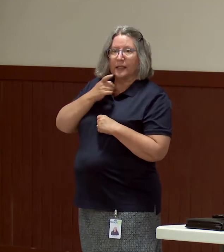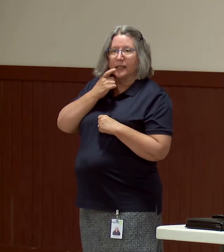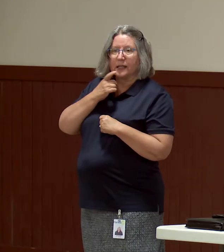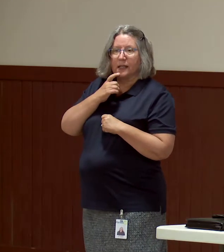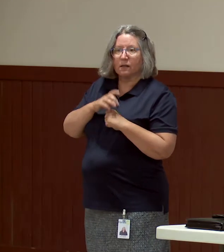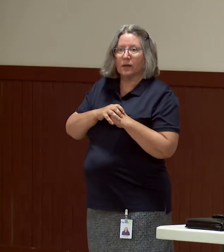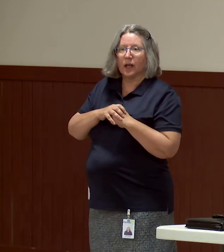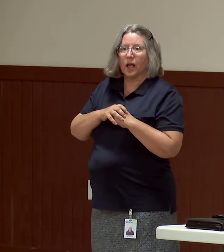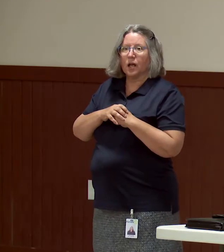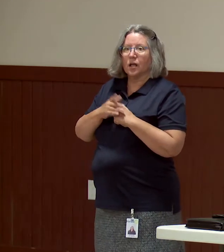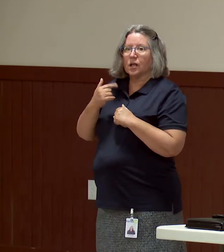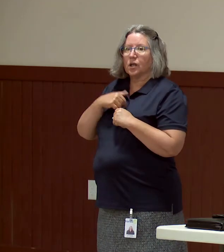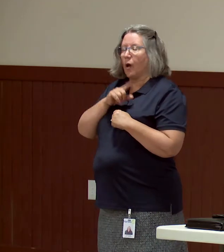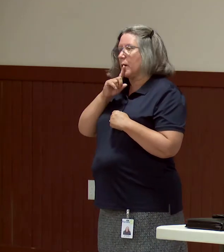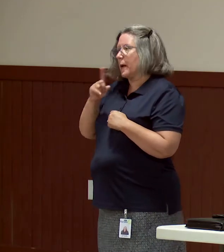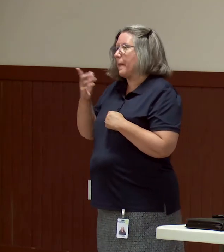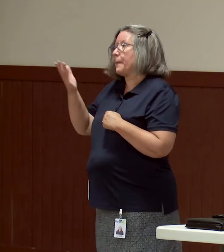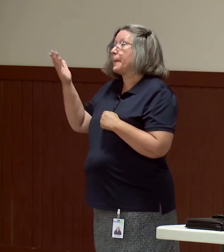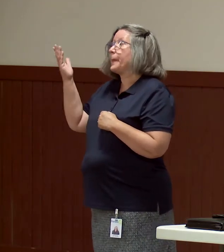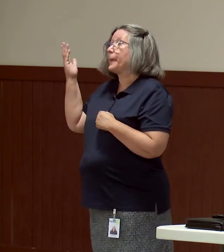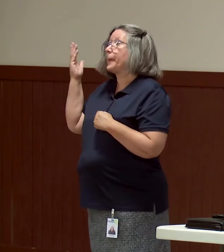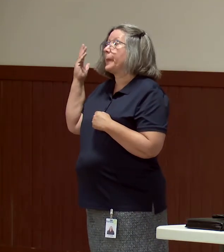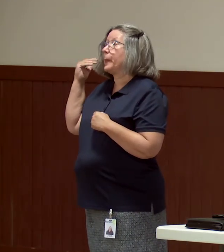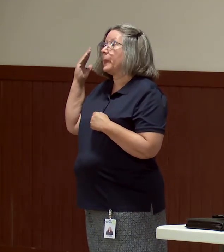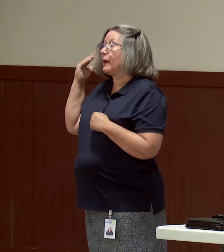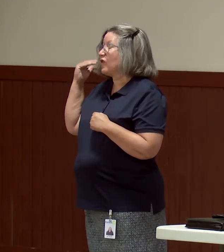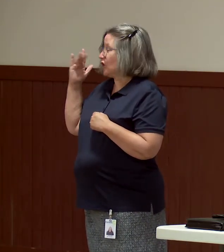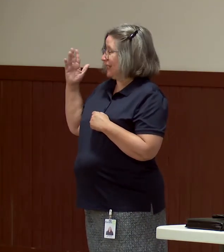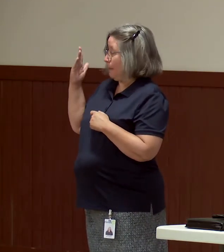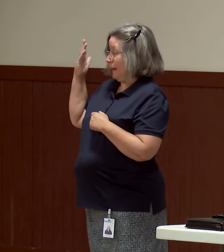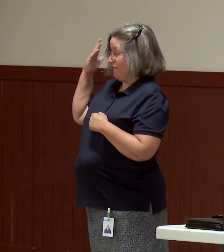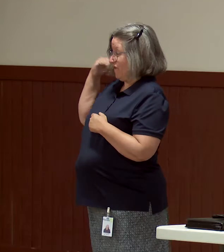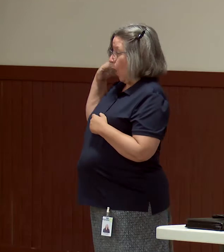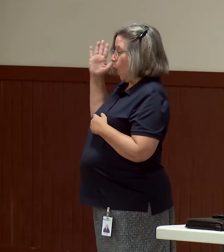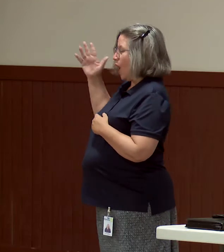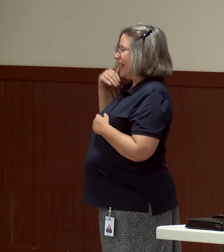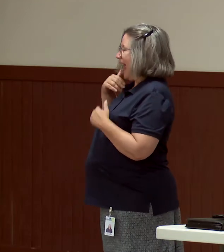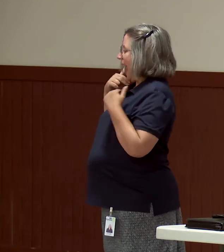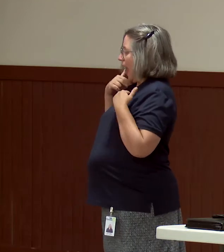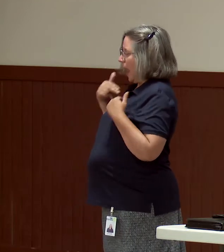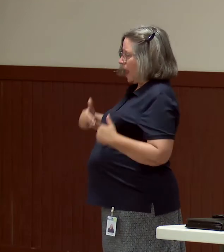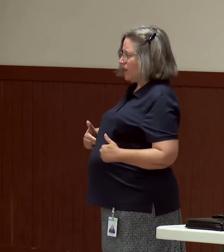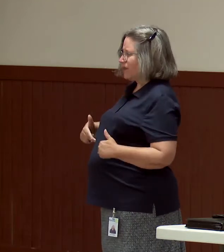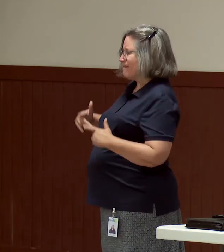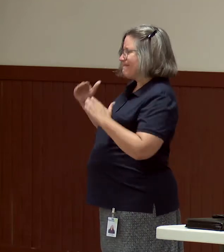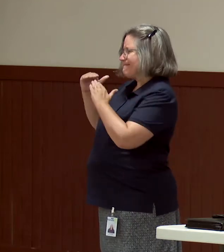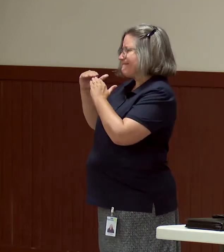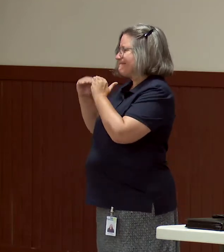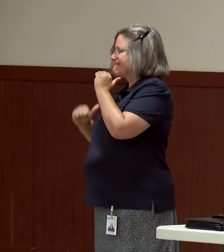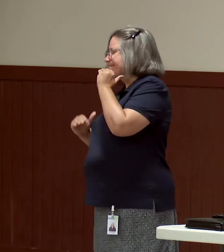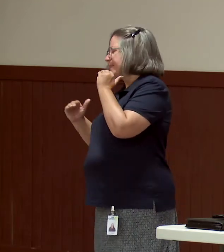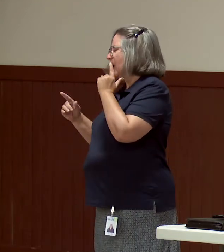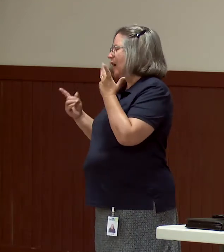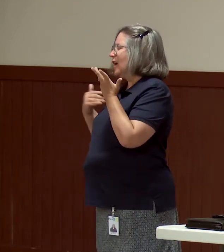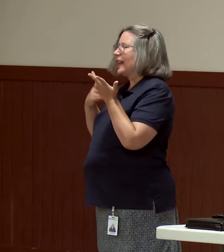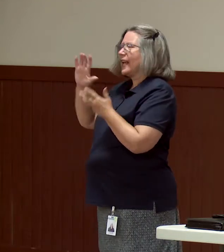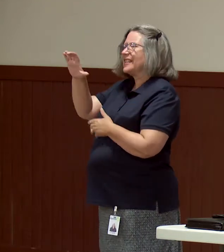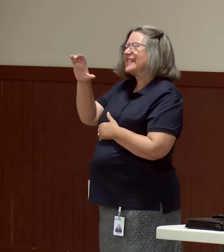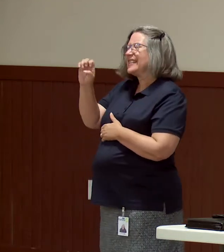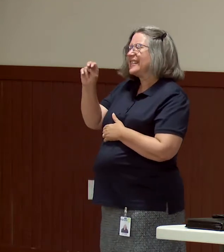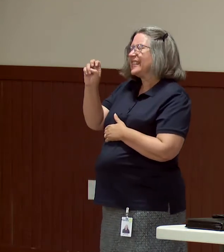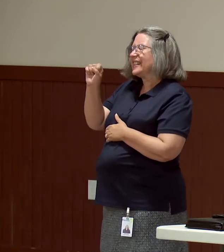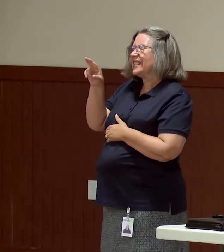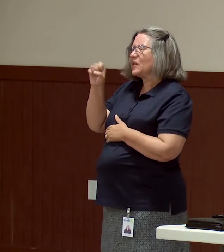address pre-existing health and economic disparities, if there are specific, for example, qualified census tracts